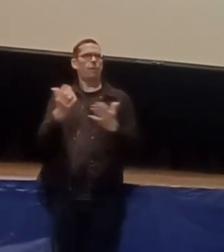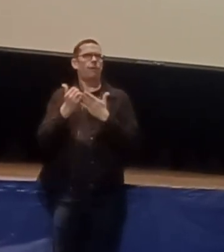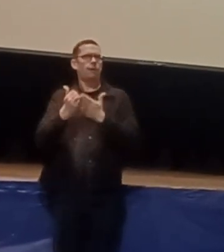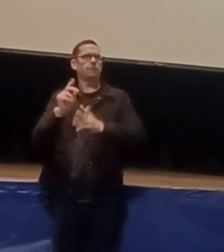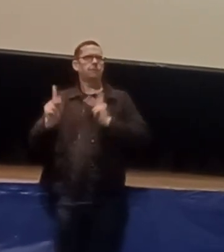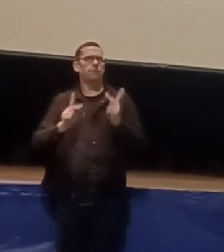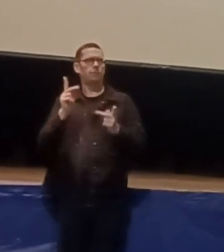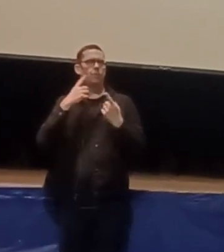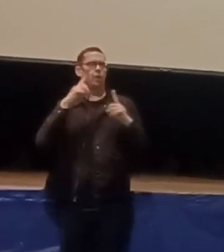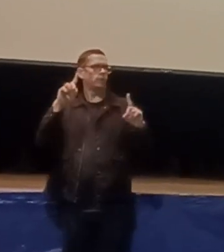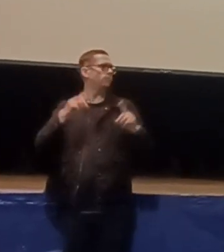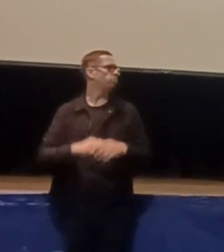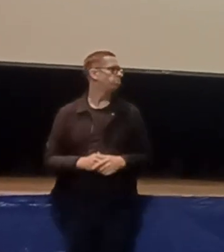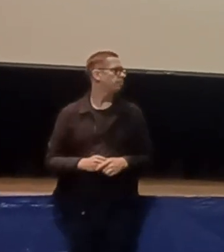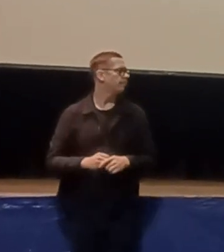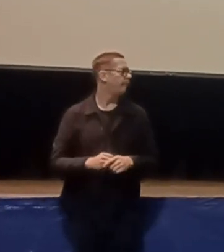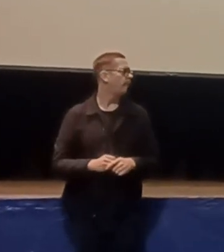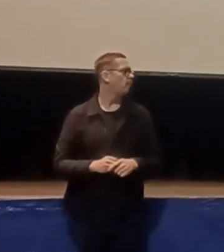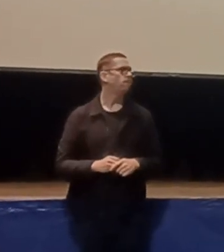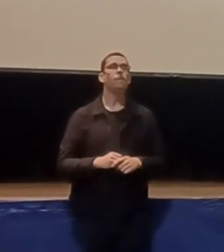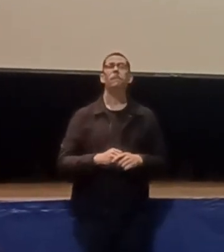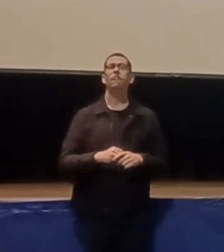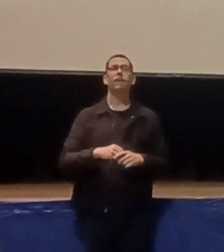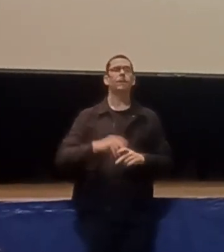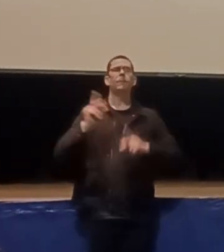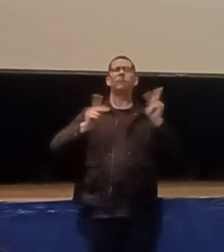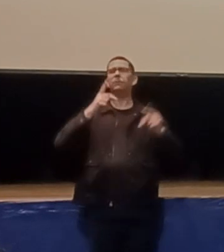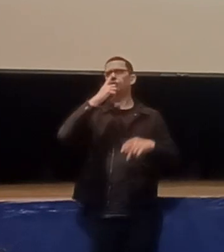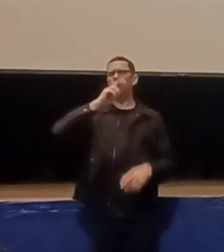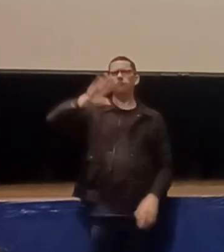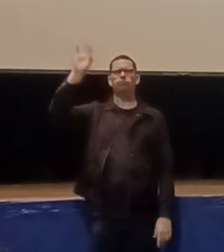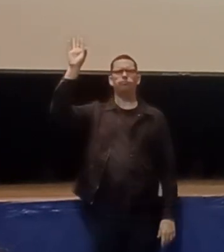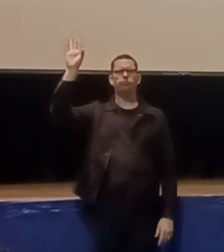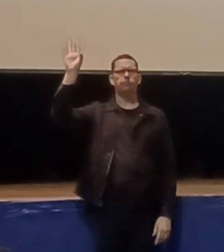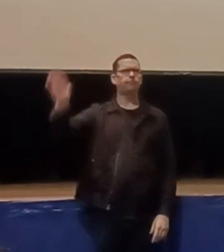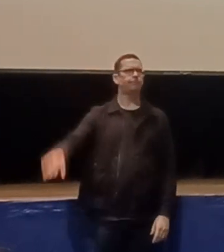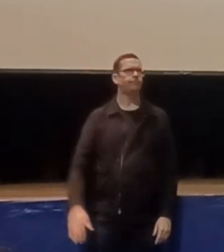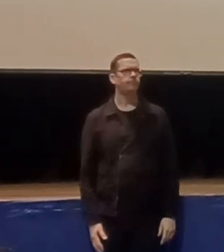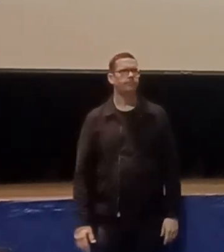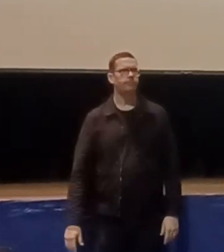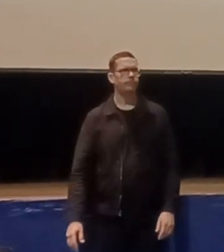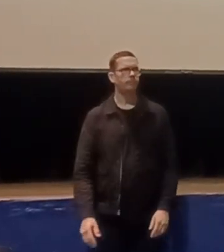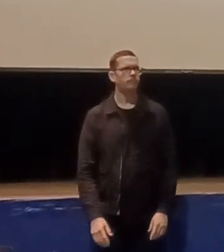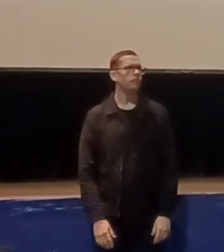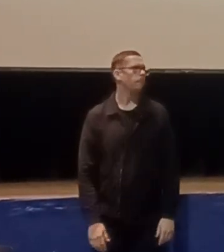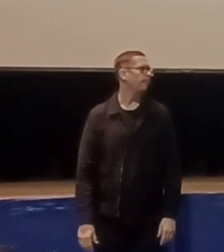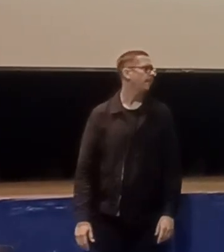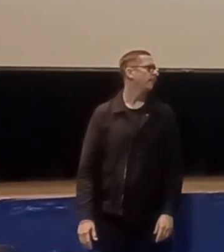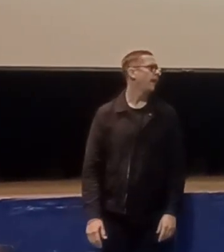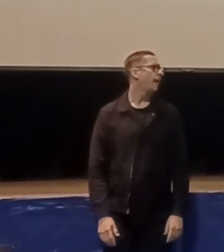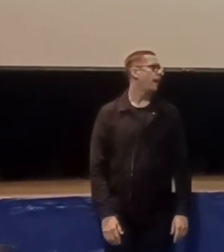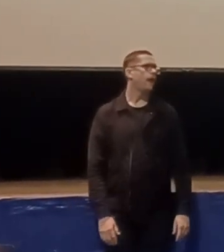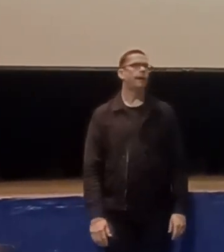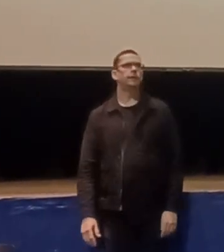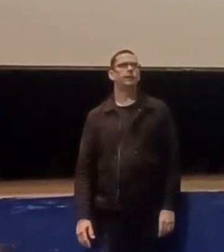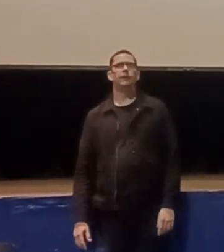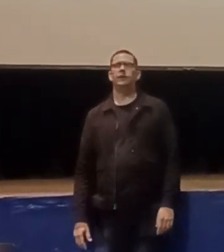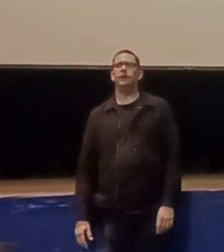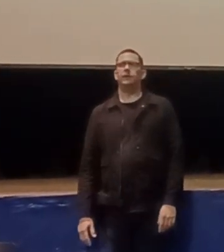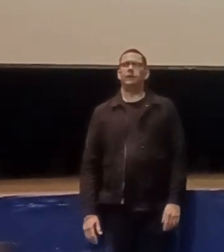works. Can folks raise their hands who have questions? I know okay. So we have one in the front here,